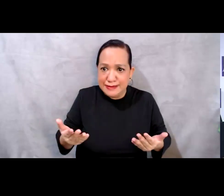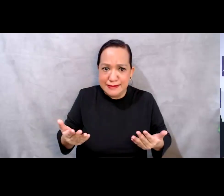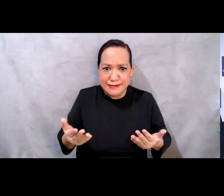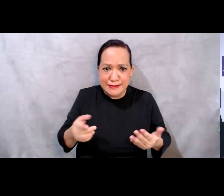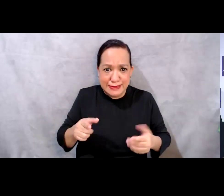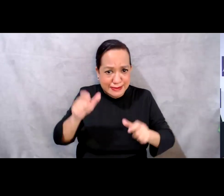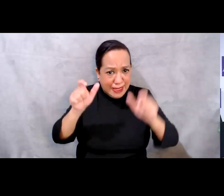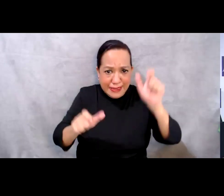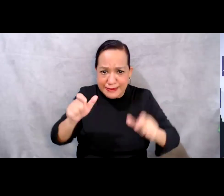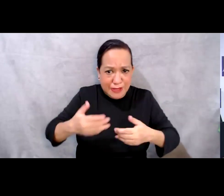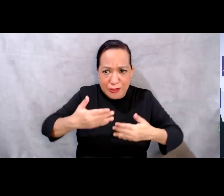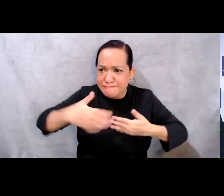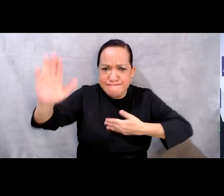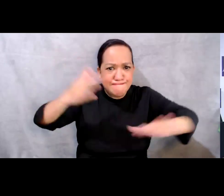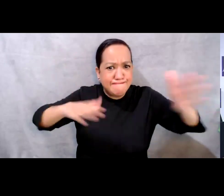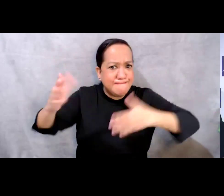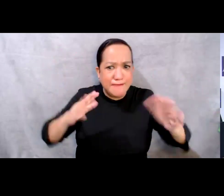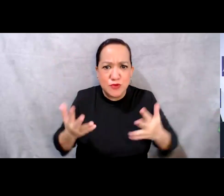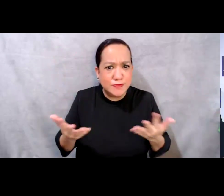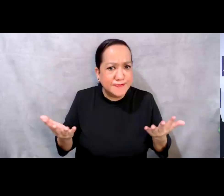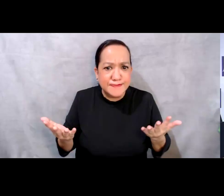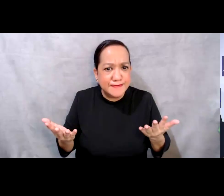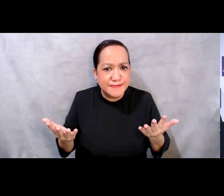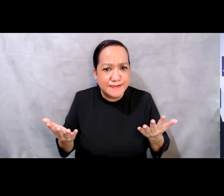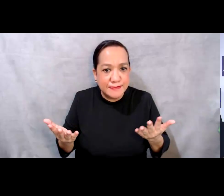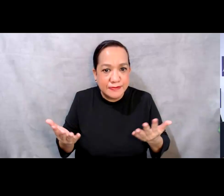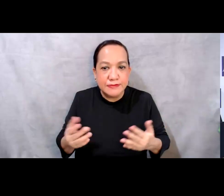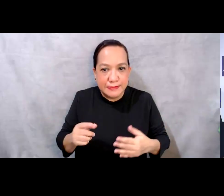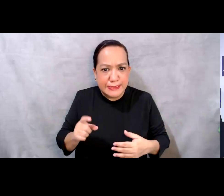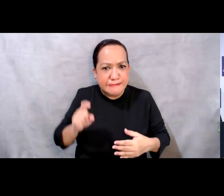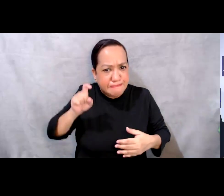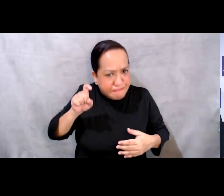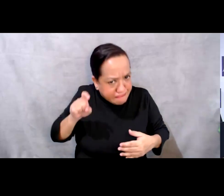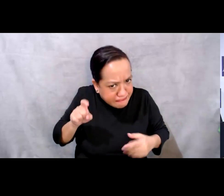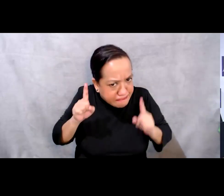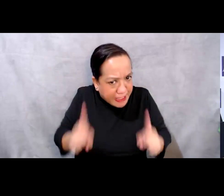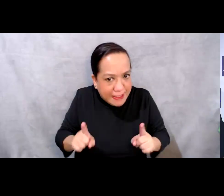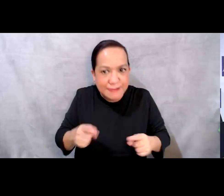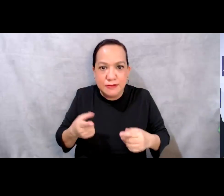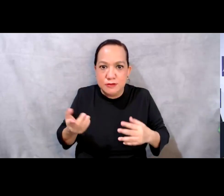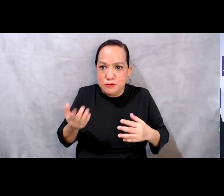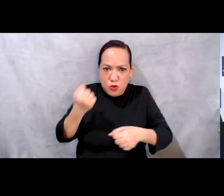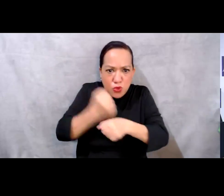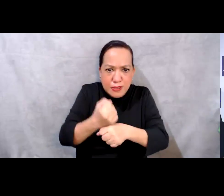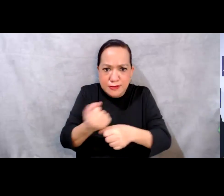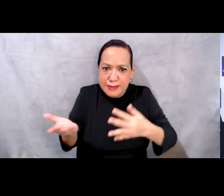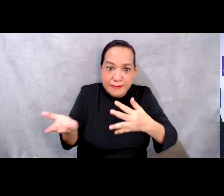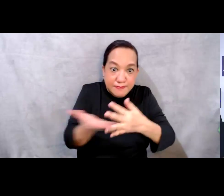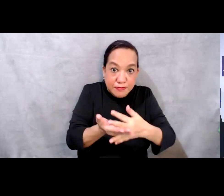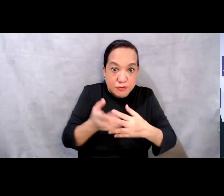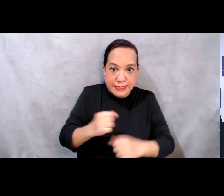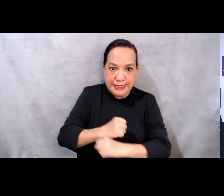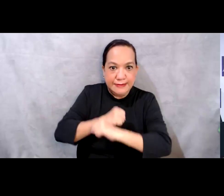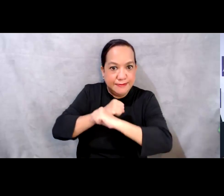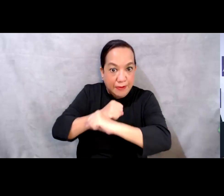No remedial action. We understand that the safeguards are put in place to ensure that the